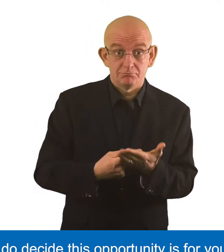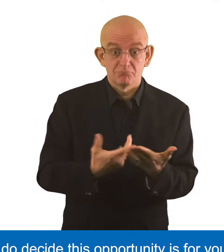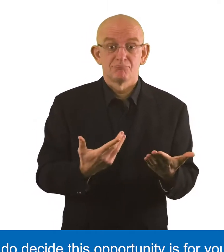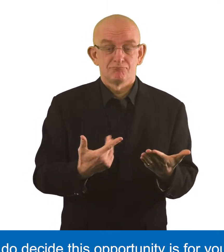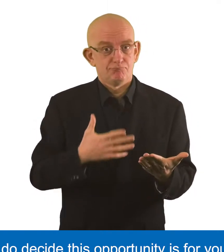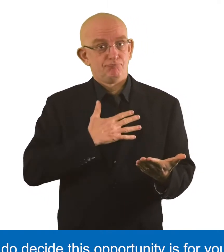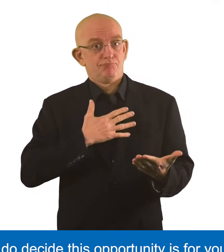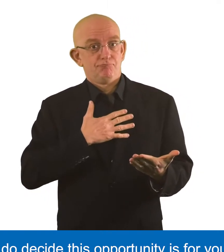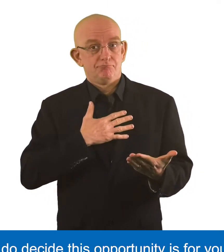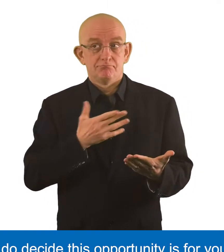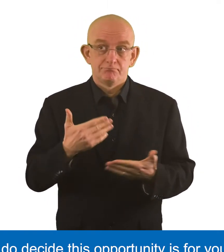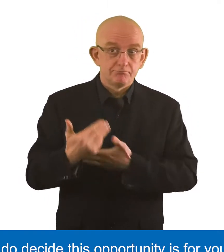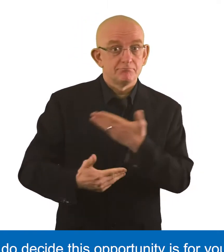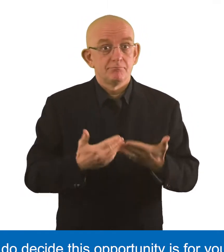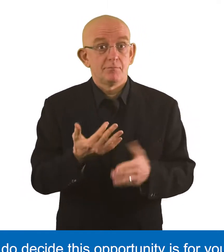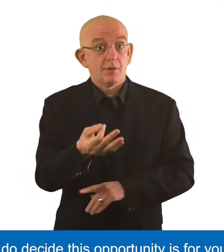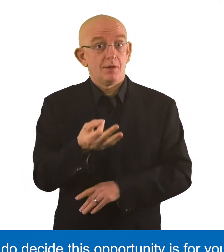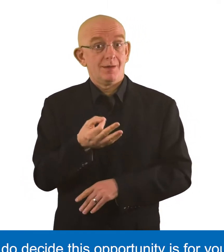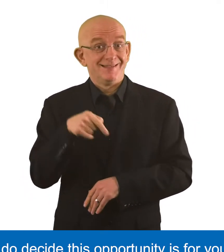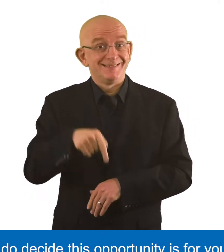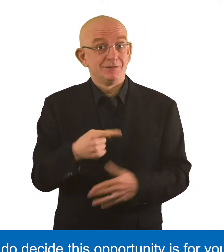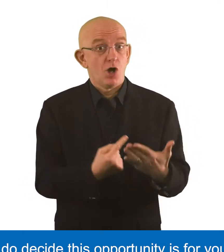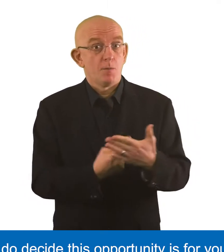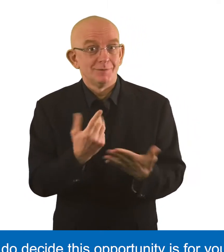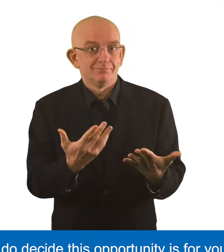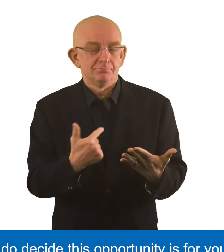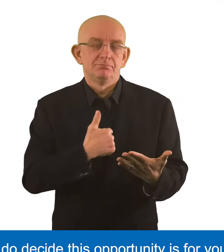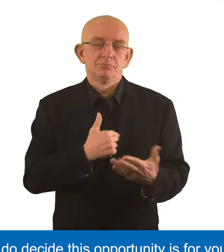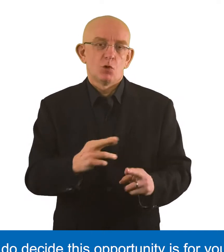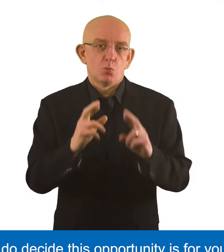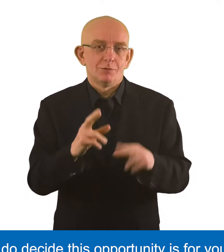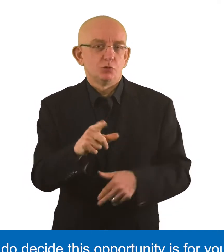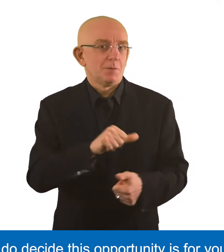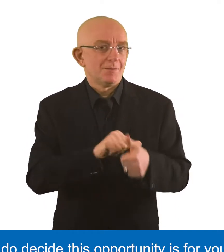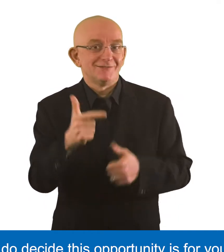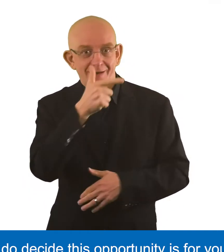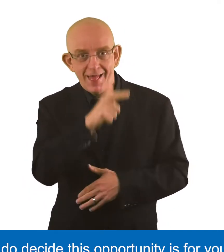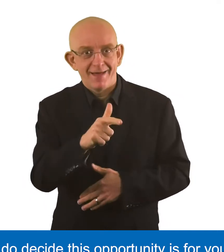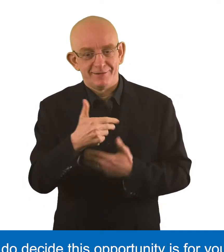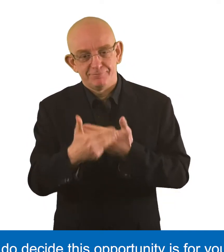And if you do decide this opportunity is for you, then I wish you the best of luck in the process.